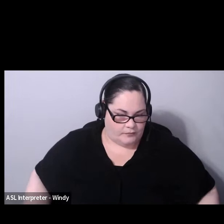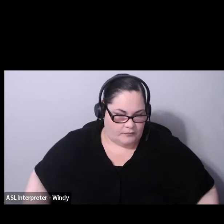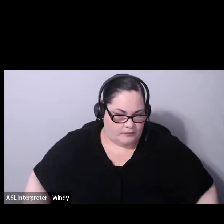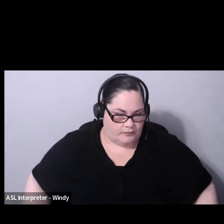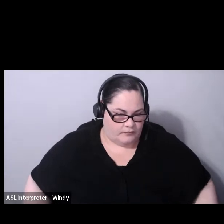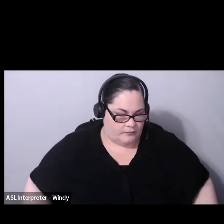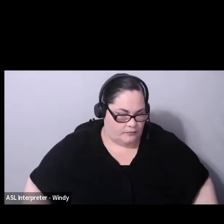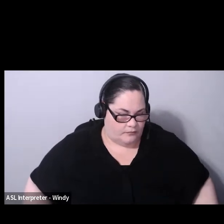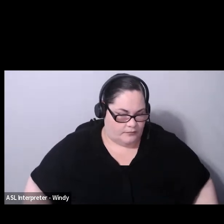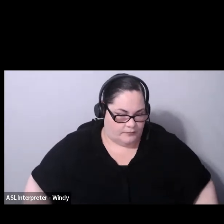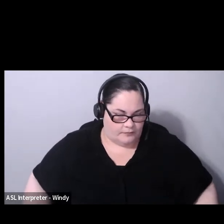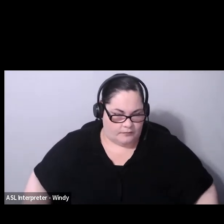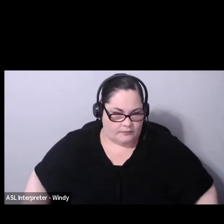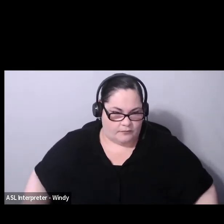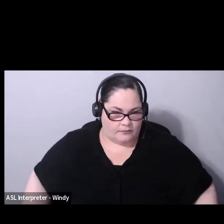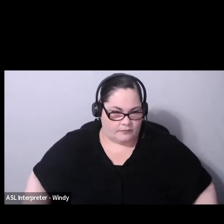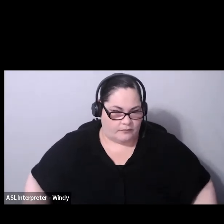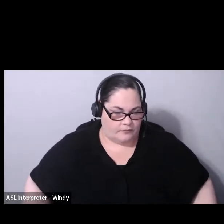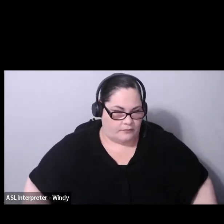Okay.